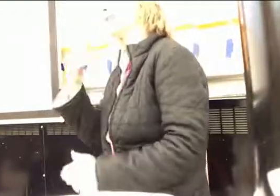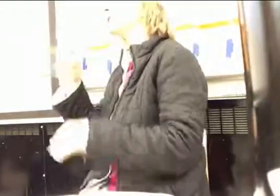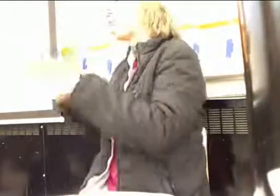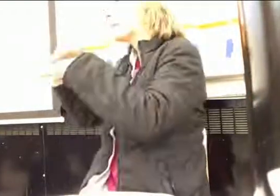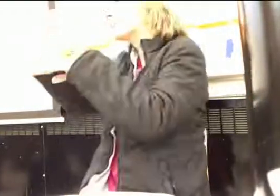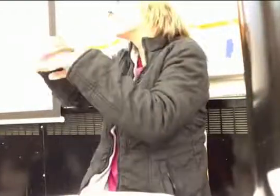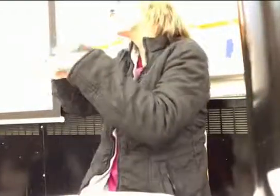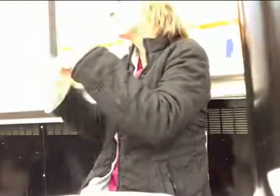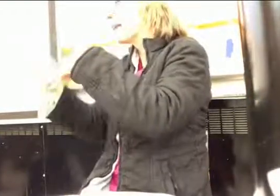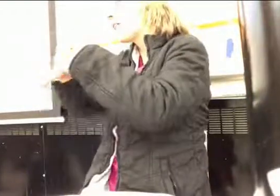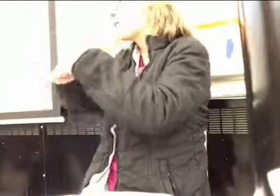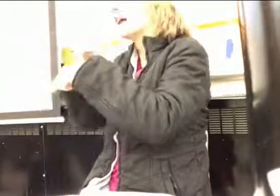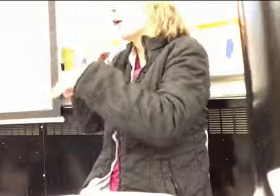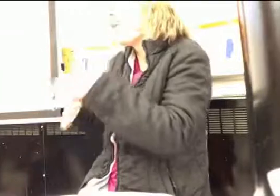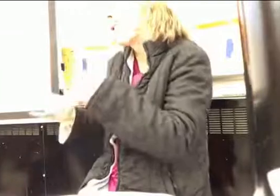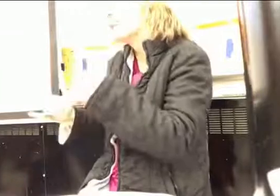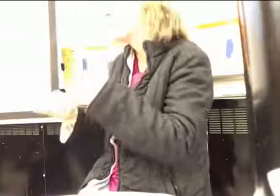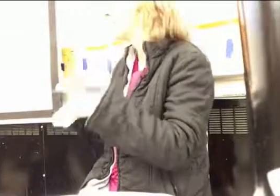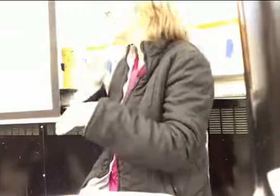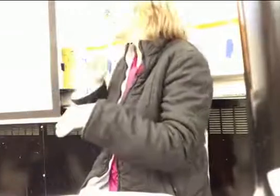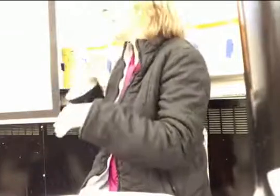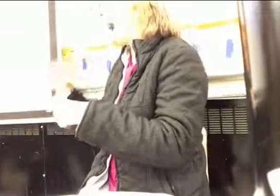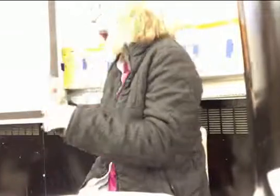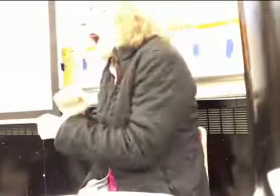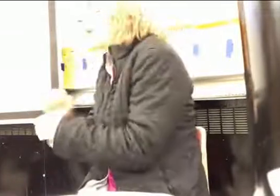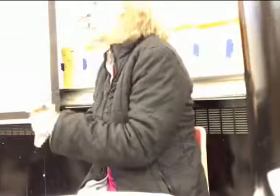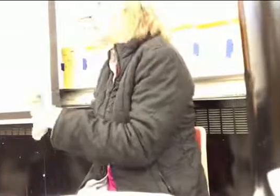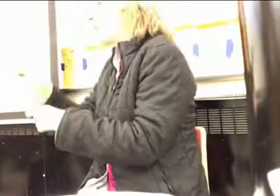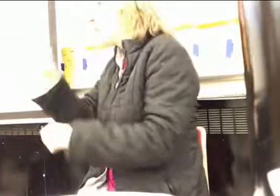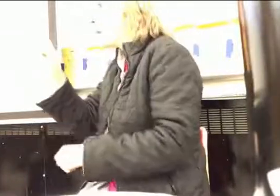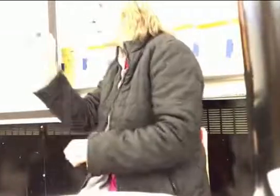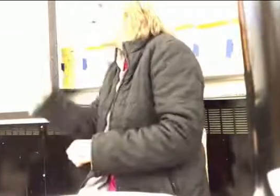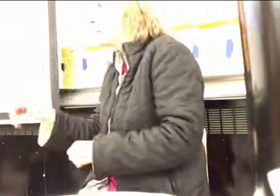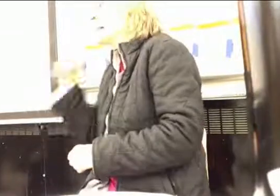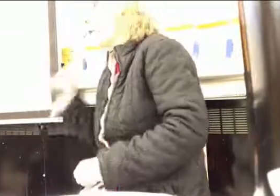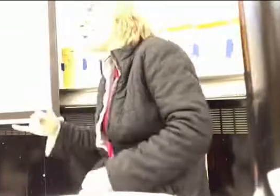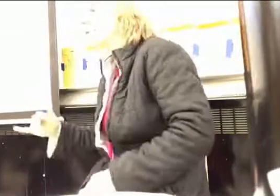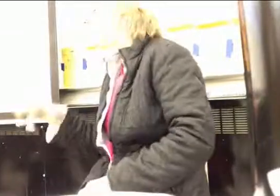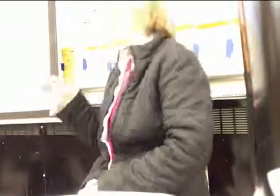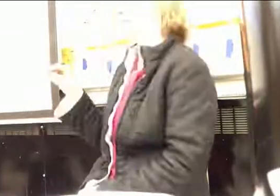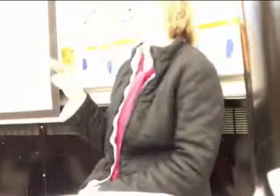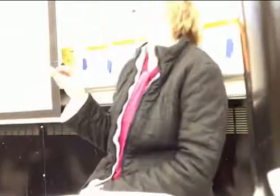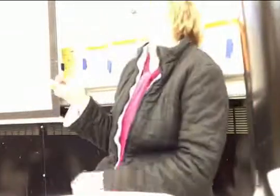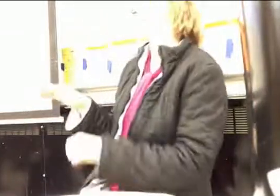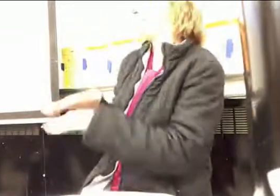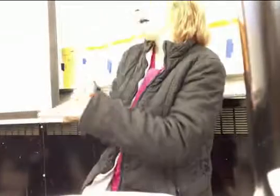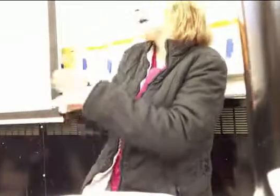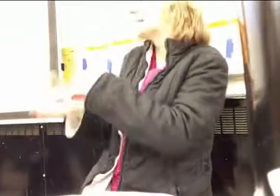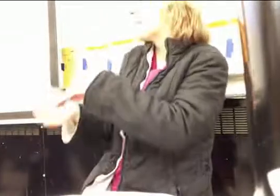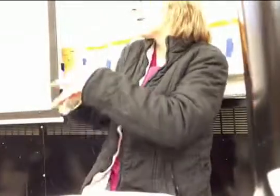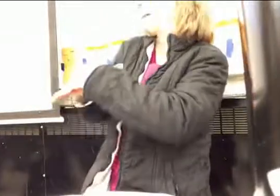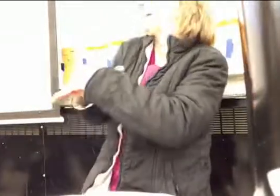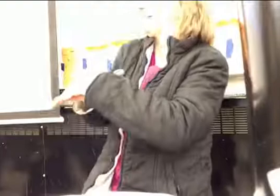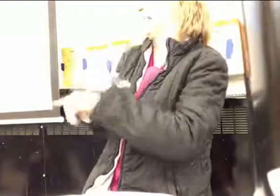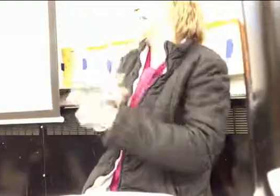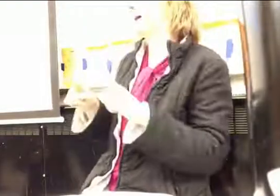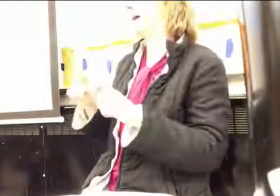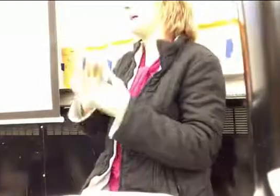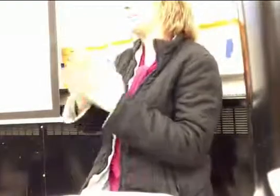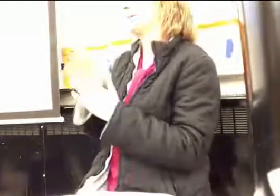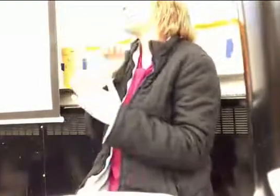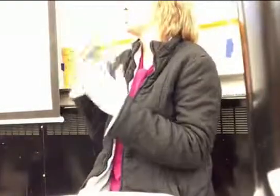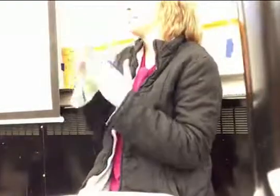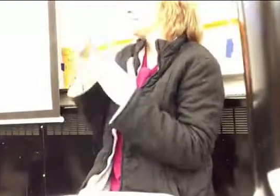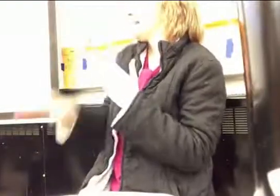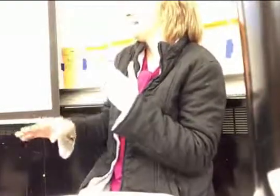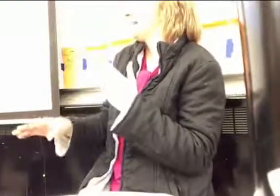gold plating and the gold leafing. Is this actually 100% real gold? No. But it becomes really, really